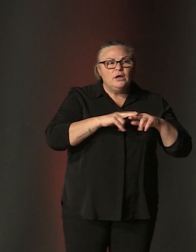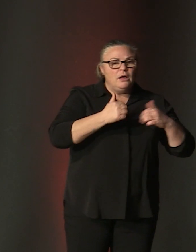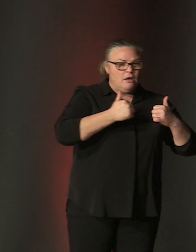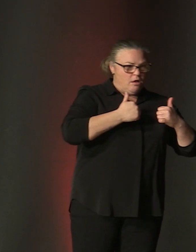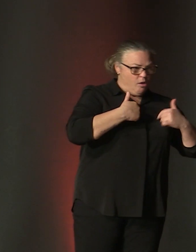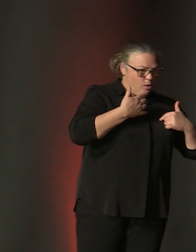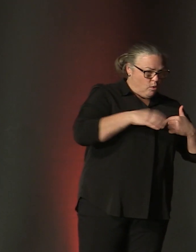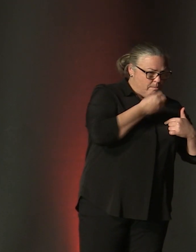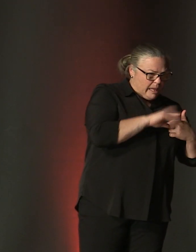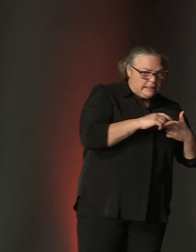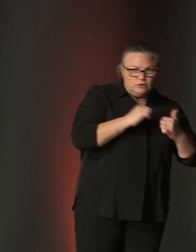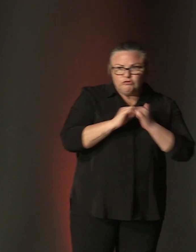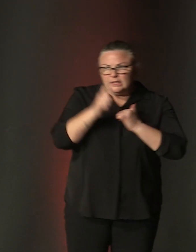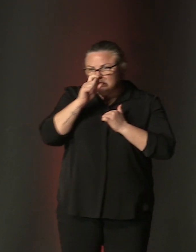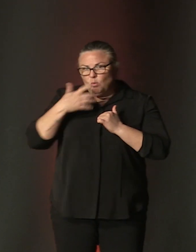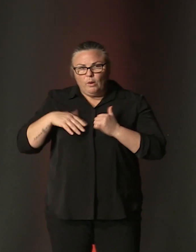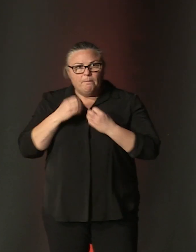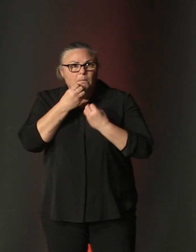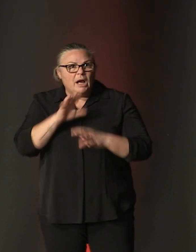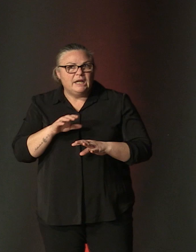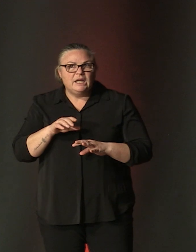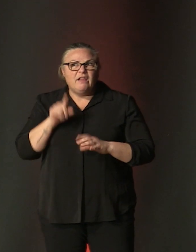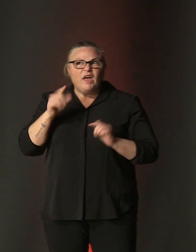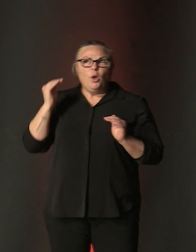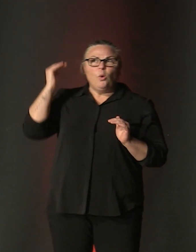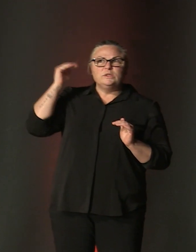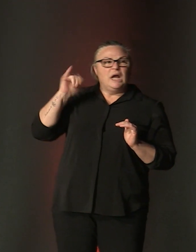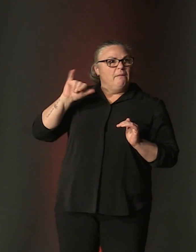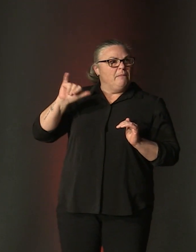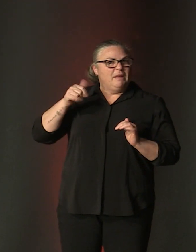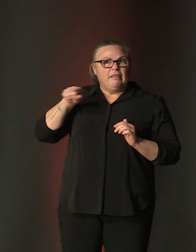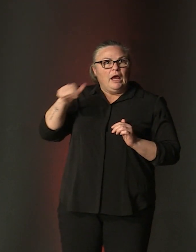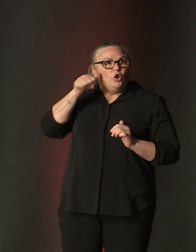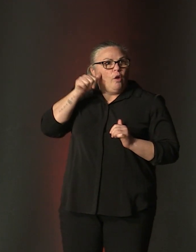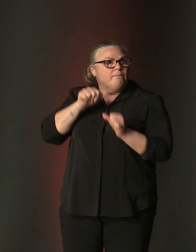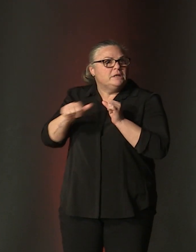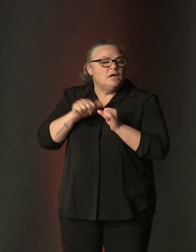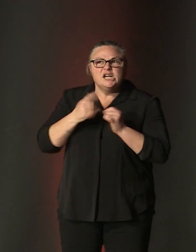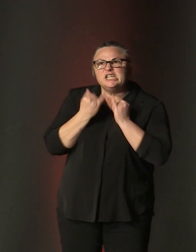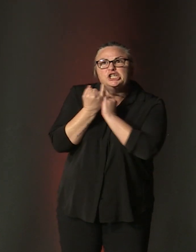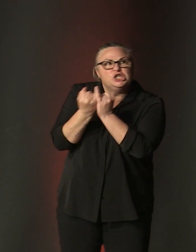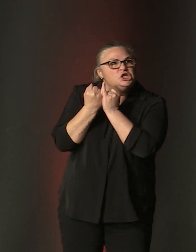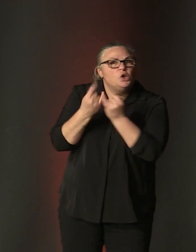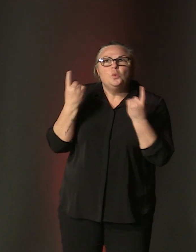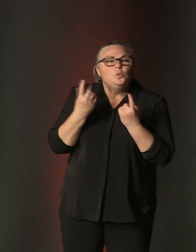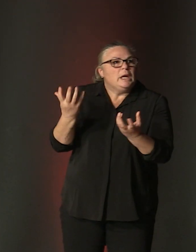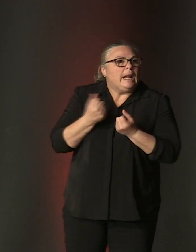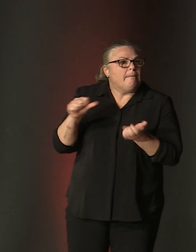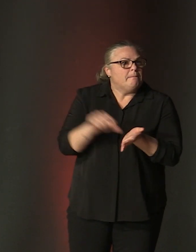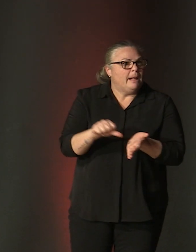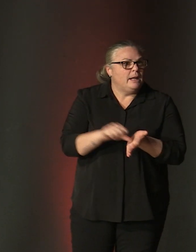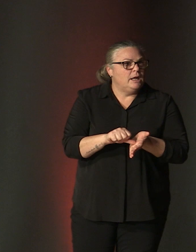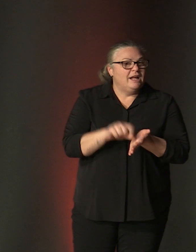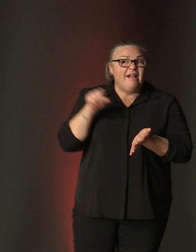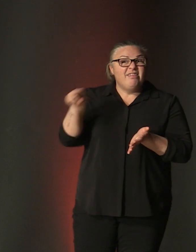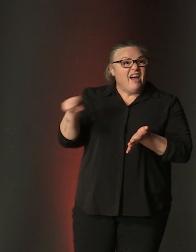party money? They probably have more experience throwing birthday parties, and they're probably better at convincing your parents more